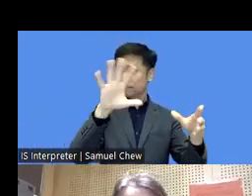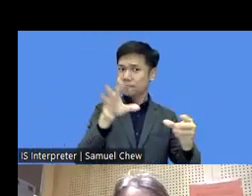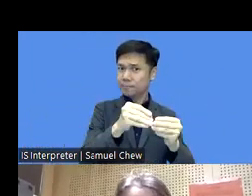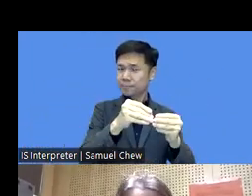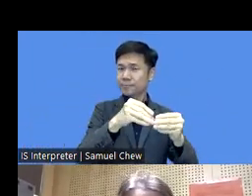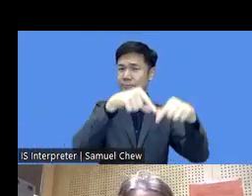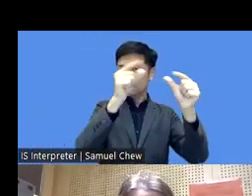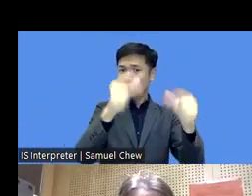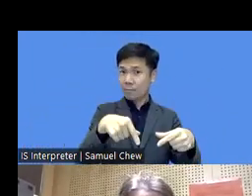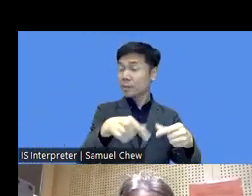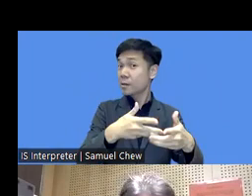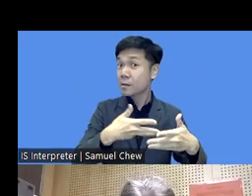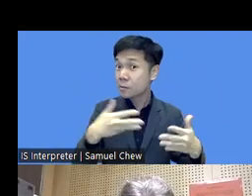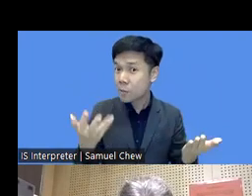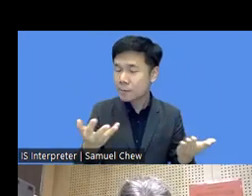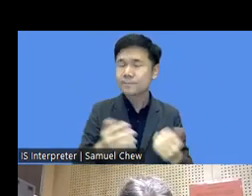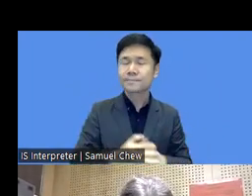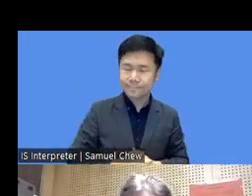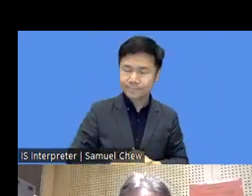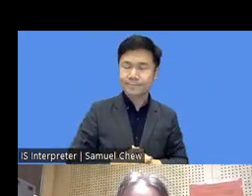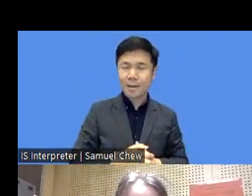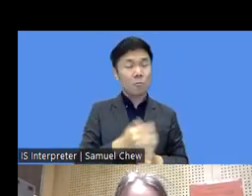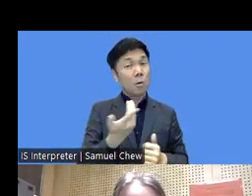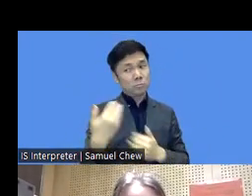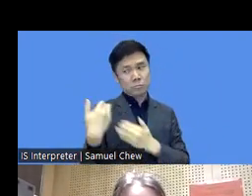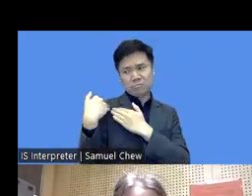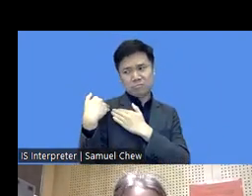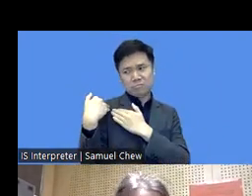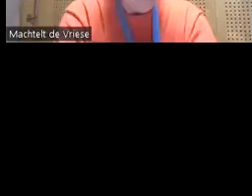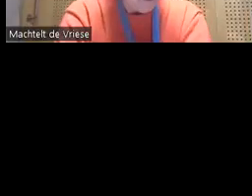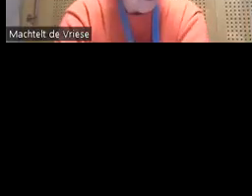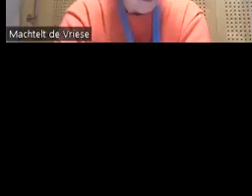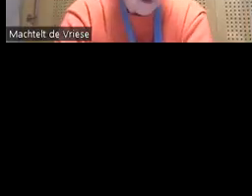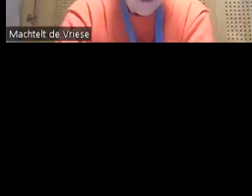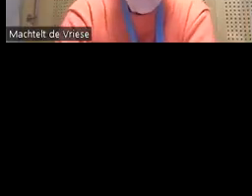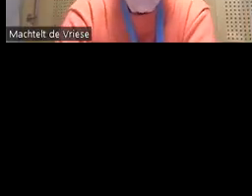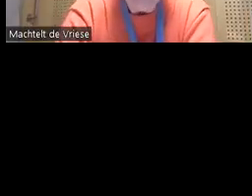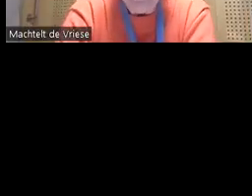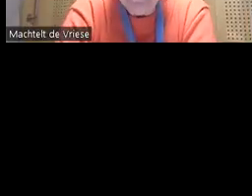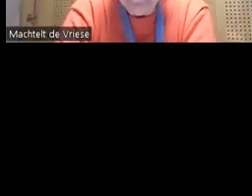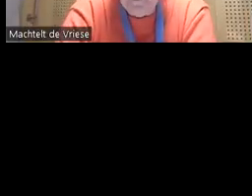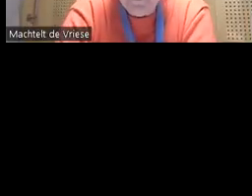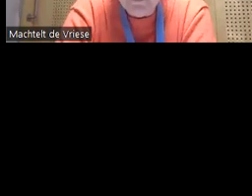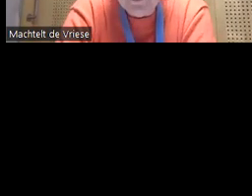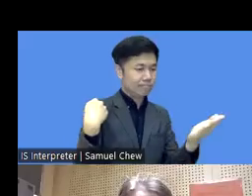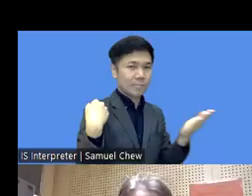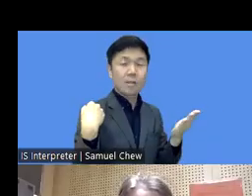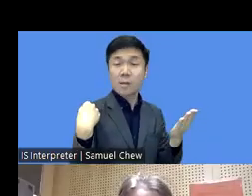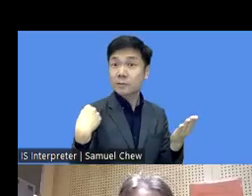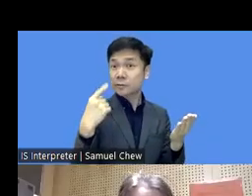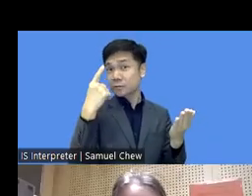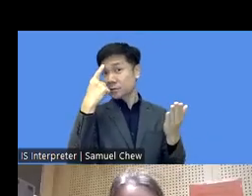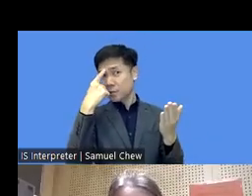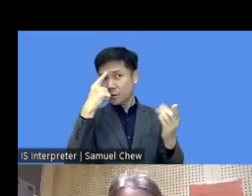framework for responsibility sharing, but also to have better refugee responses. And that was to be